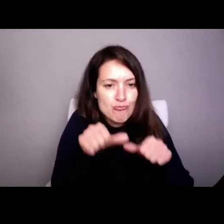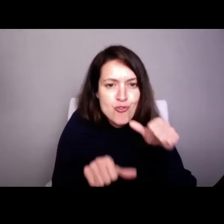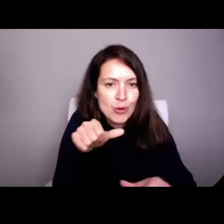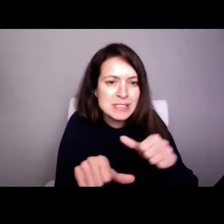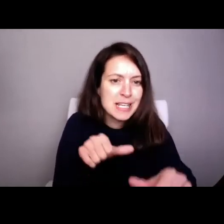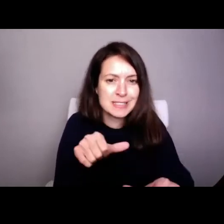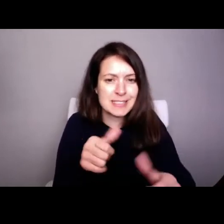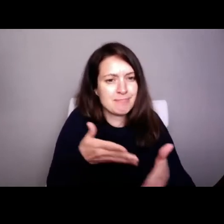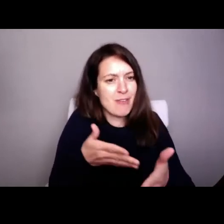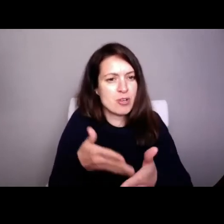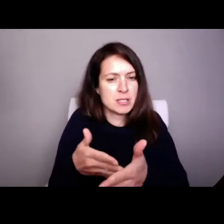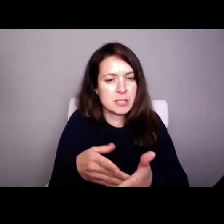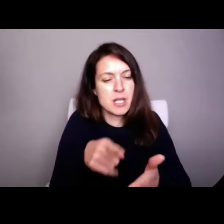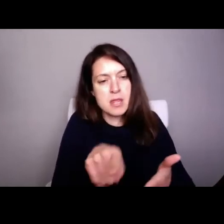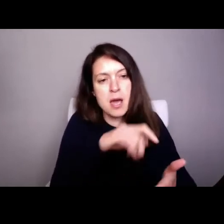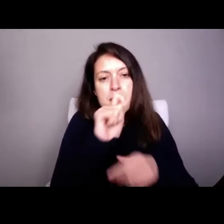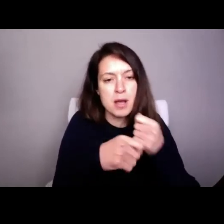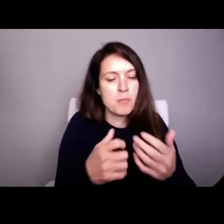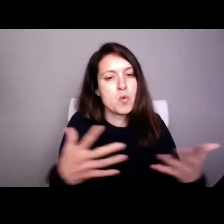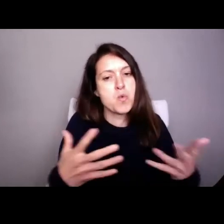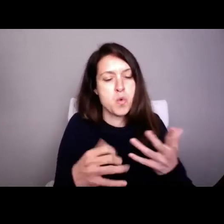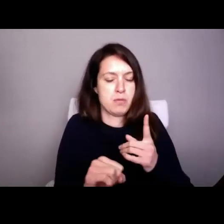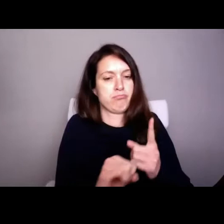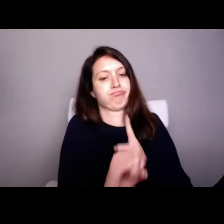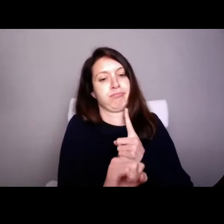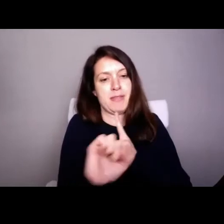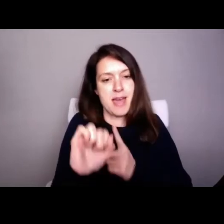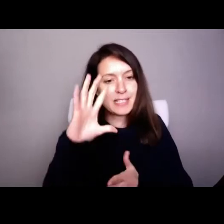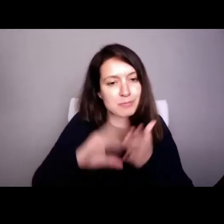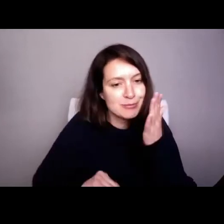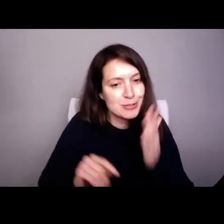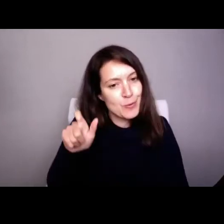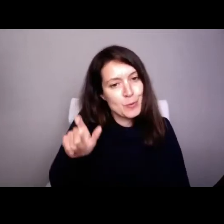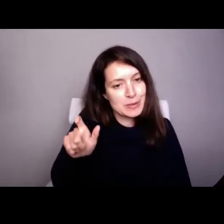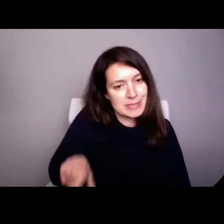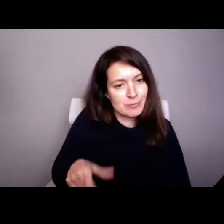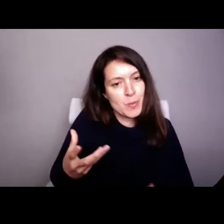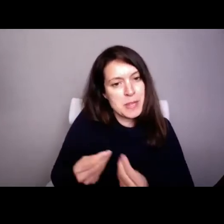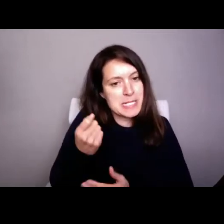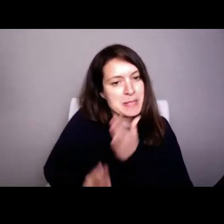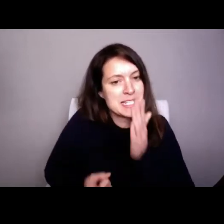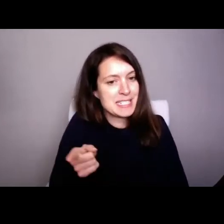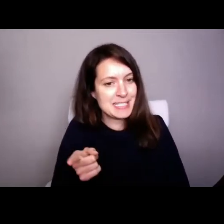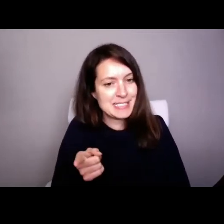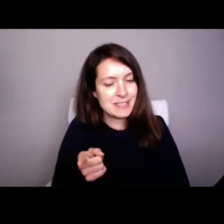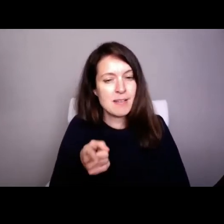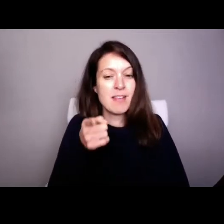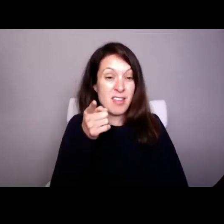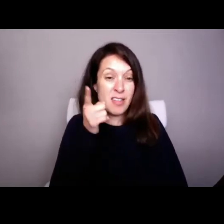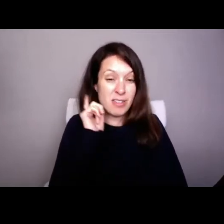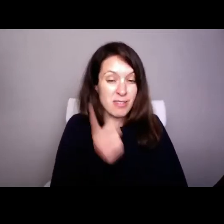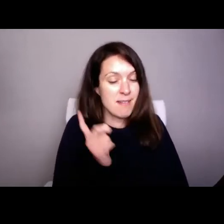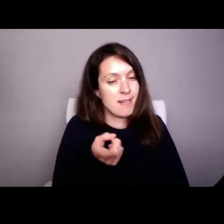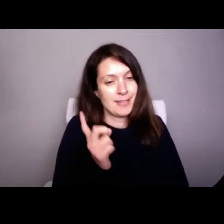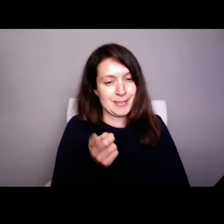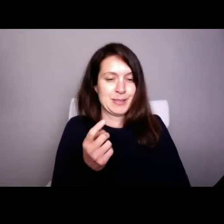a substantial determining part of the disabled student experience. And I feel that summarizes quite a lot of the feedback we